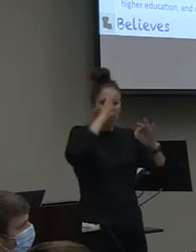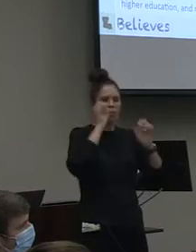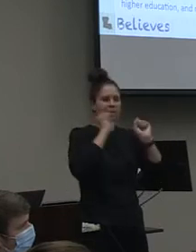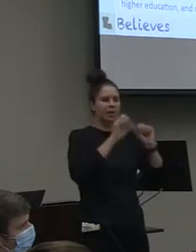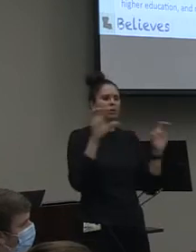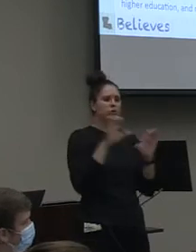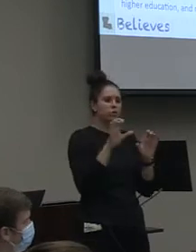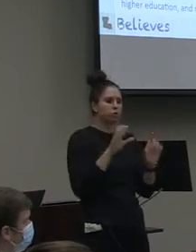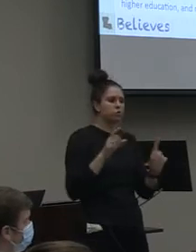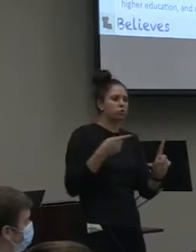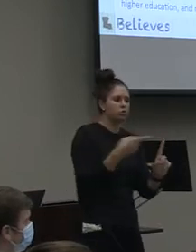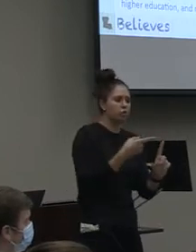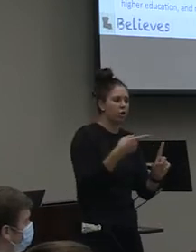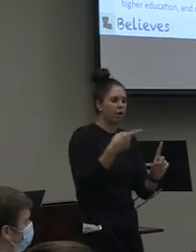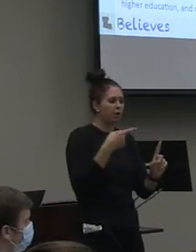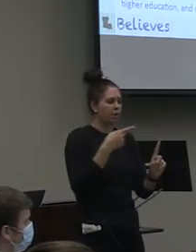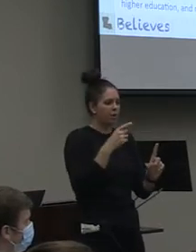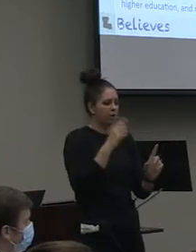coaching.